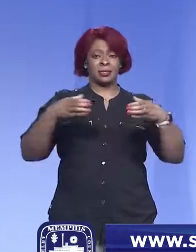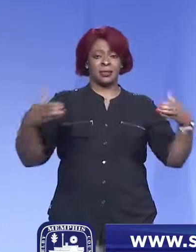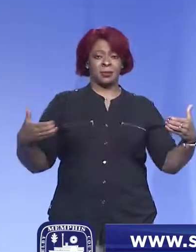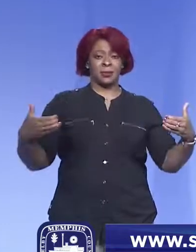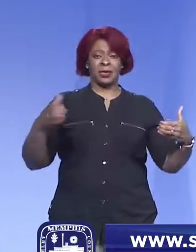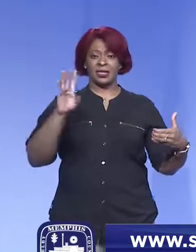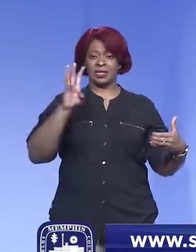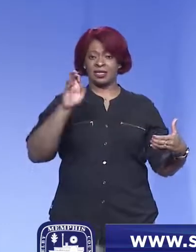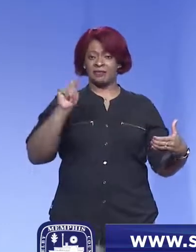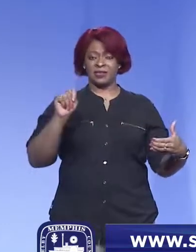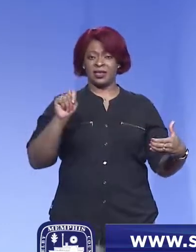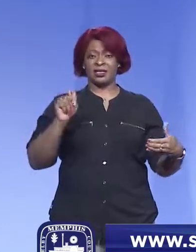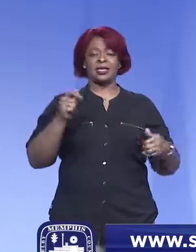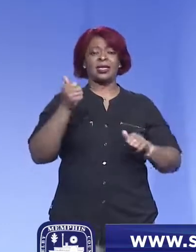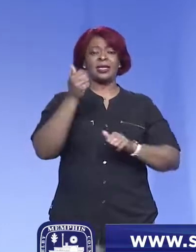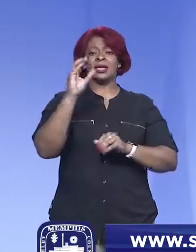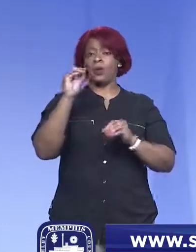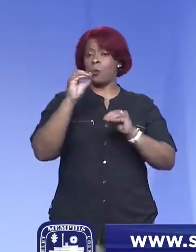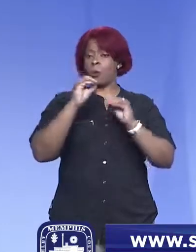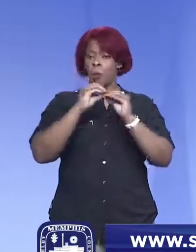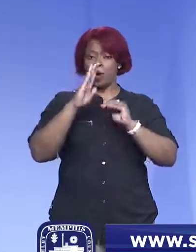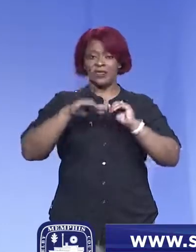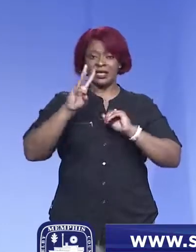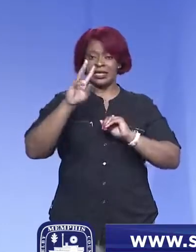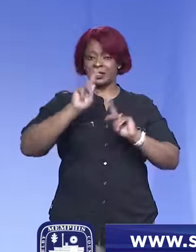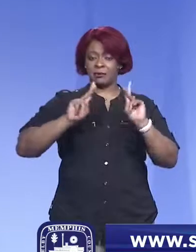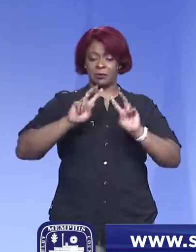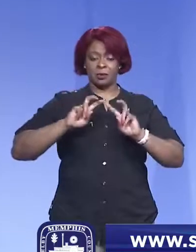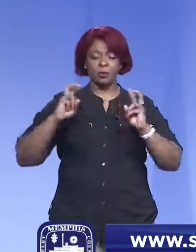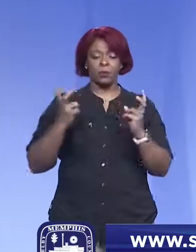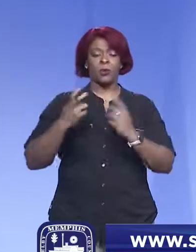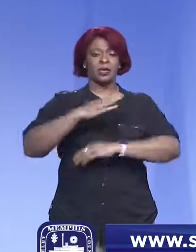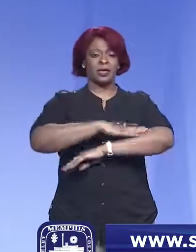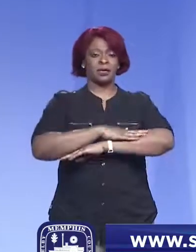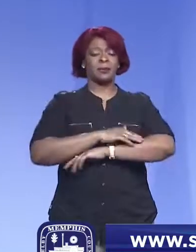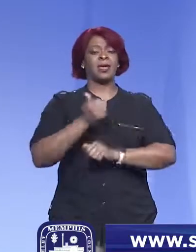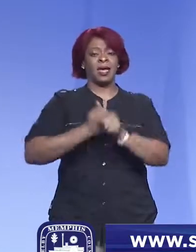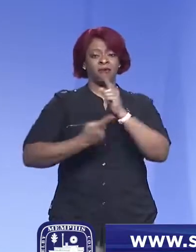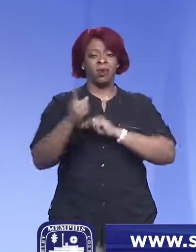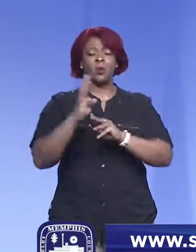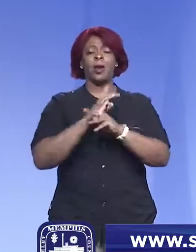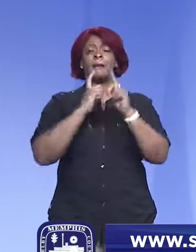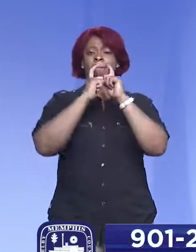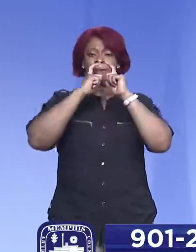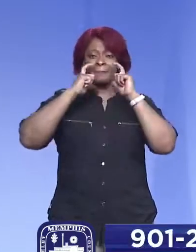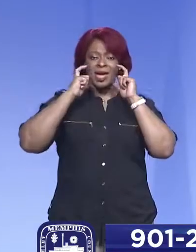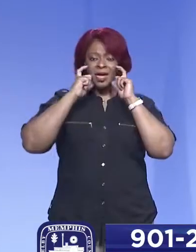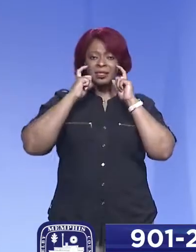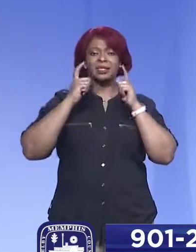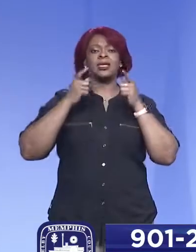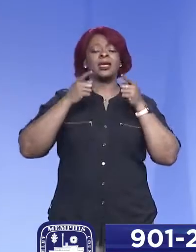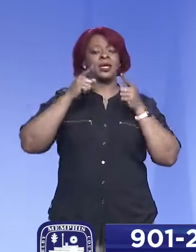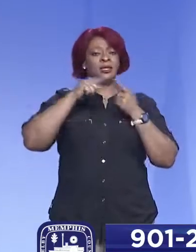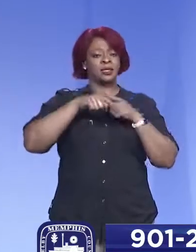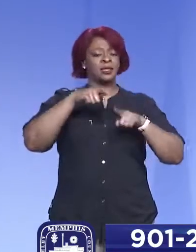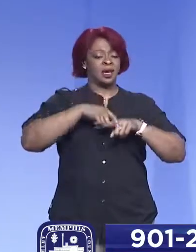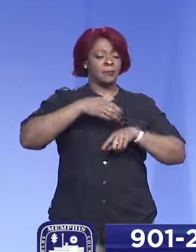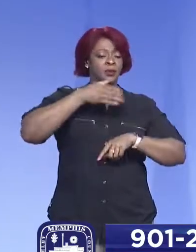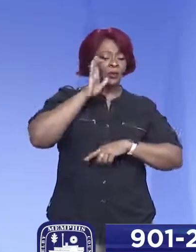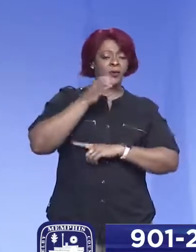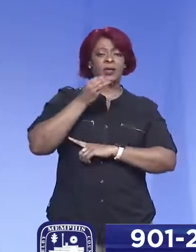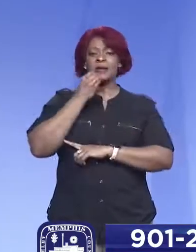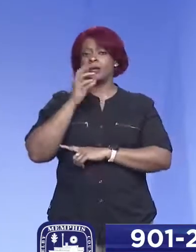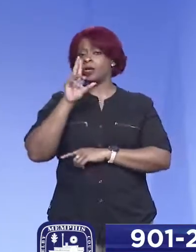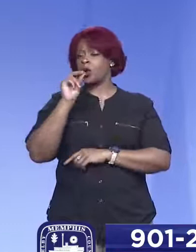no more than 6 people at the table, everyone wearing a mask until they're actually eating and drinking. No one at the